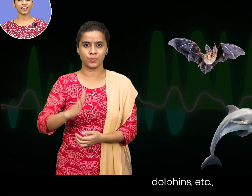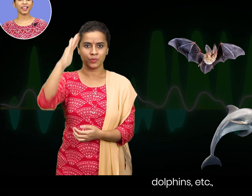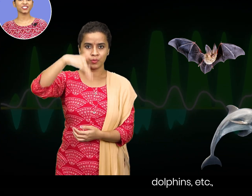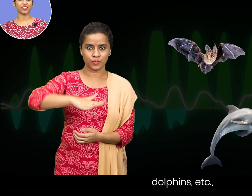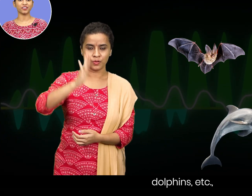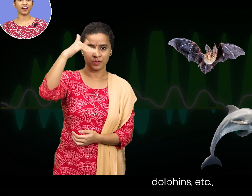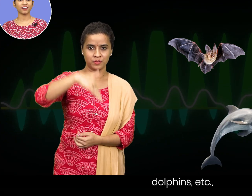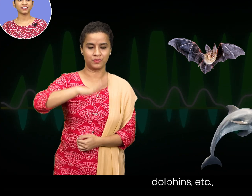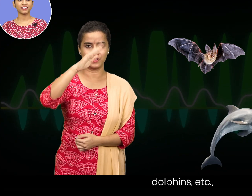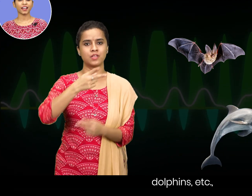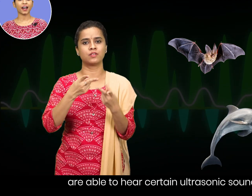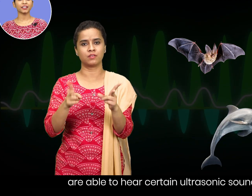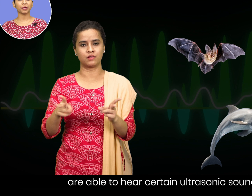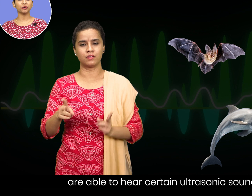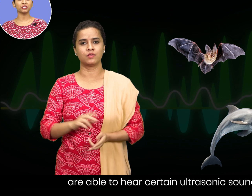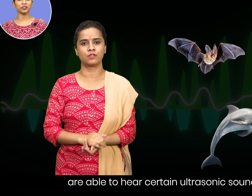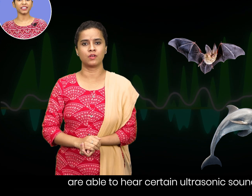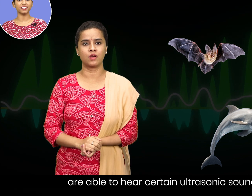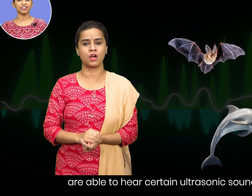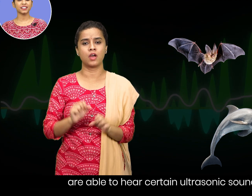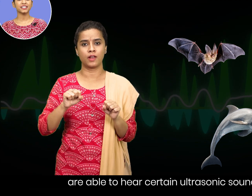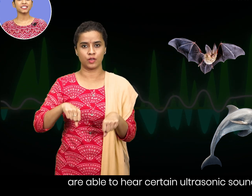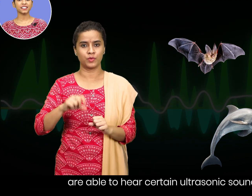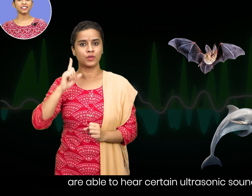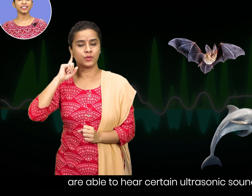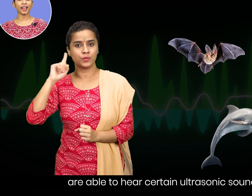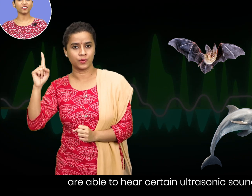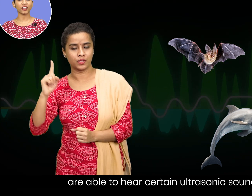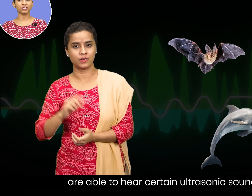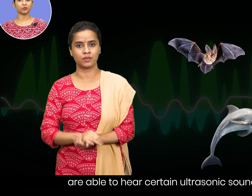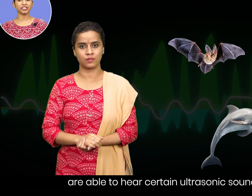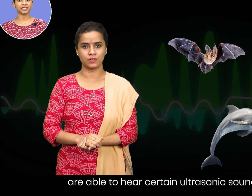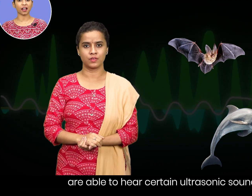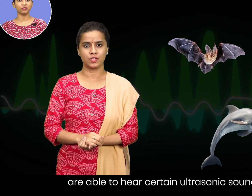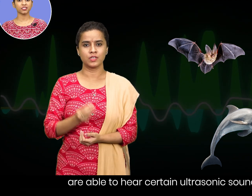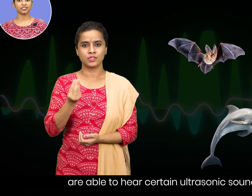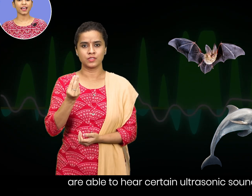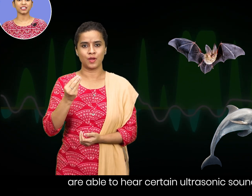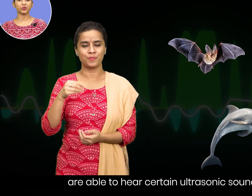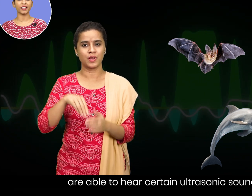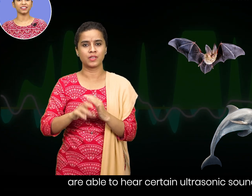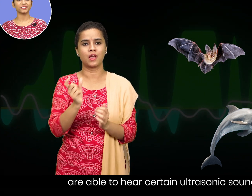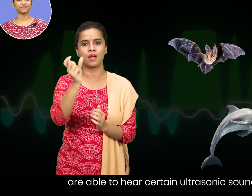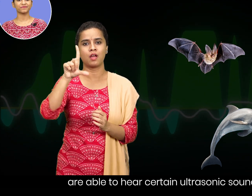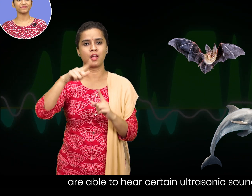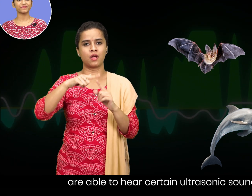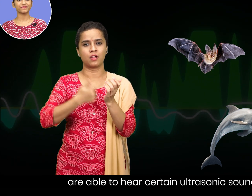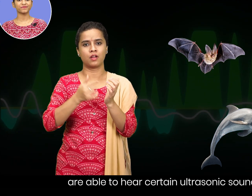dolphins, etc. are able to hear certain ultrasonic sounds as well.